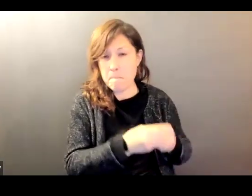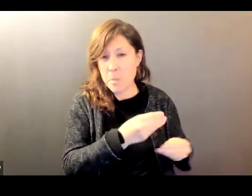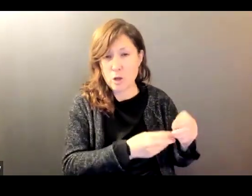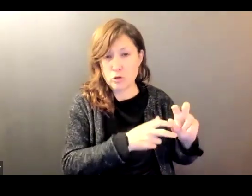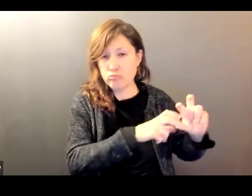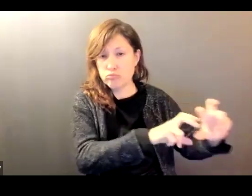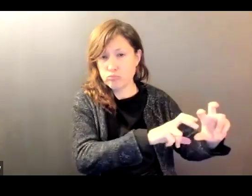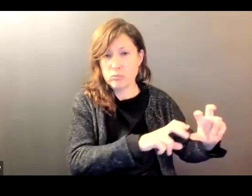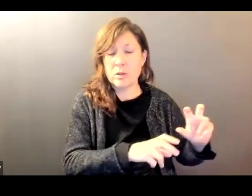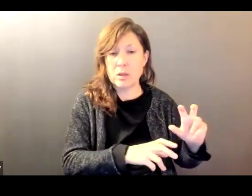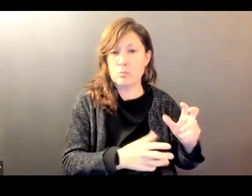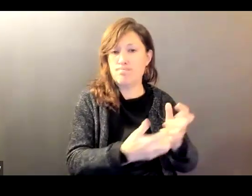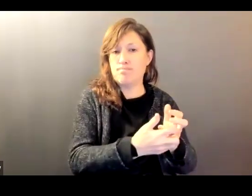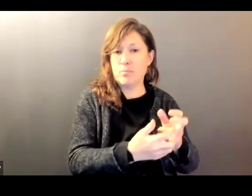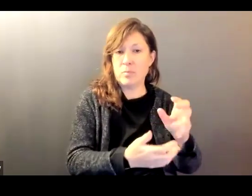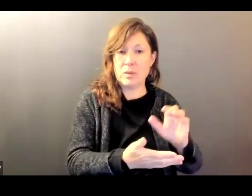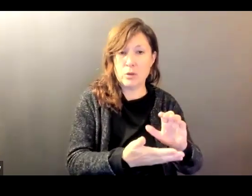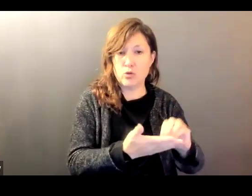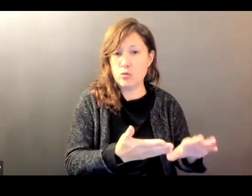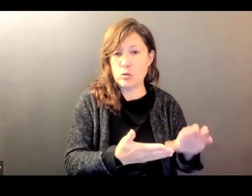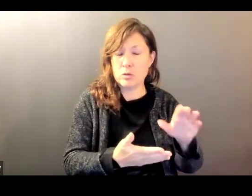be receiving.